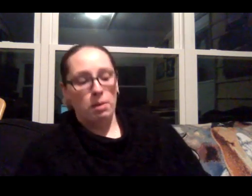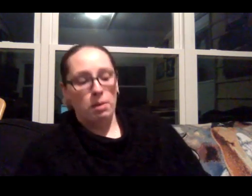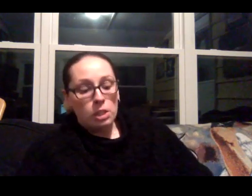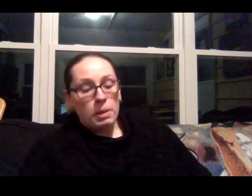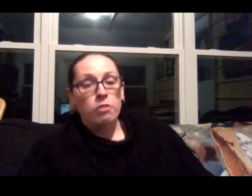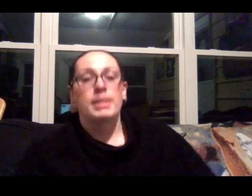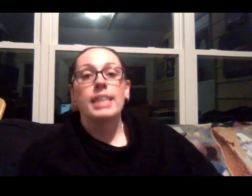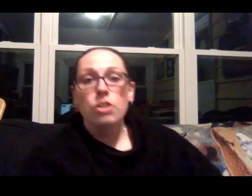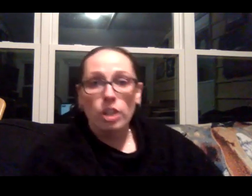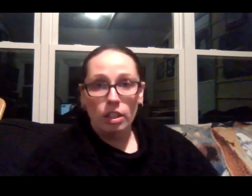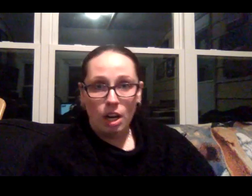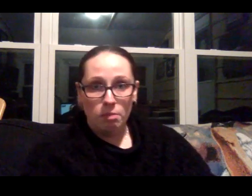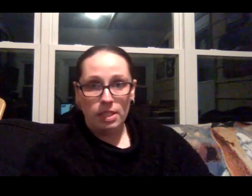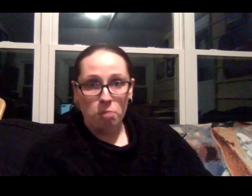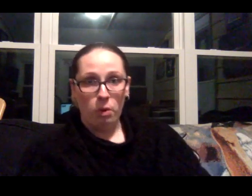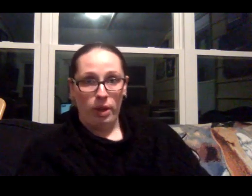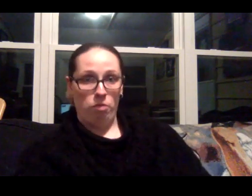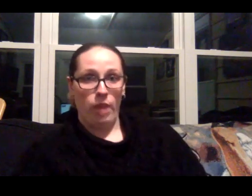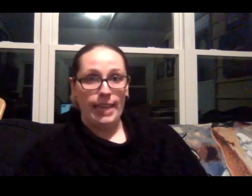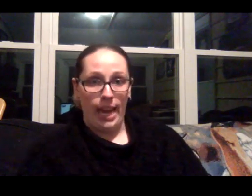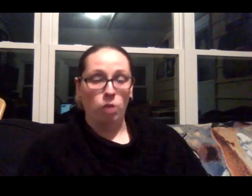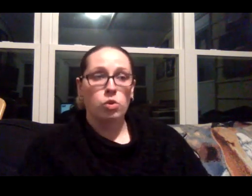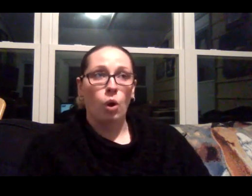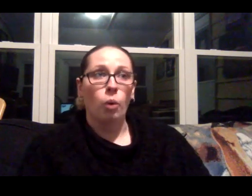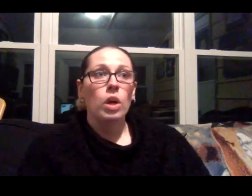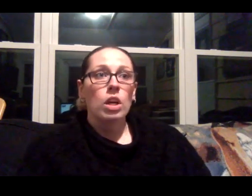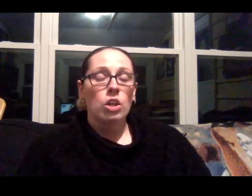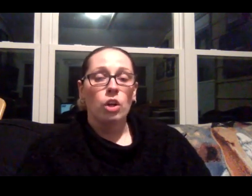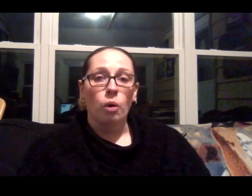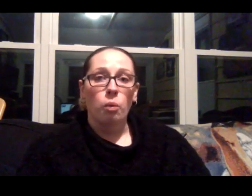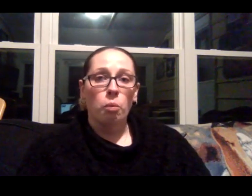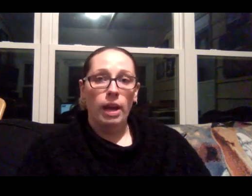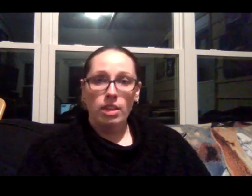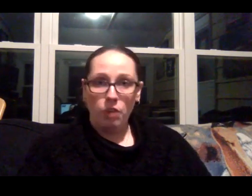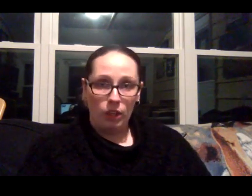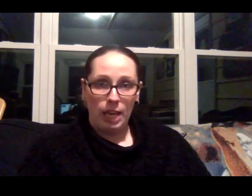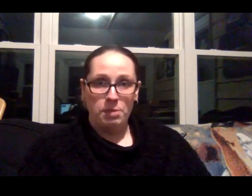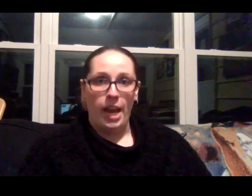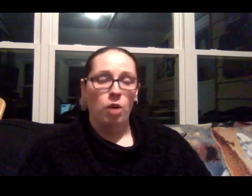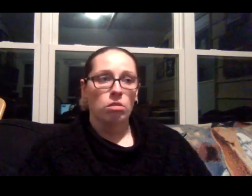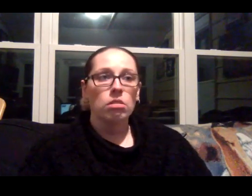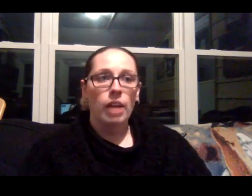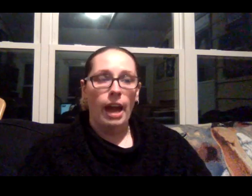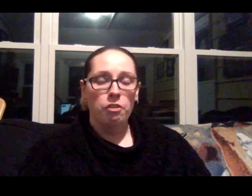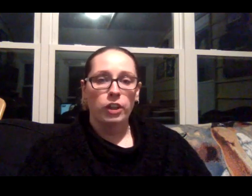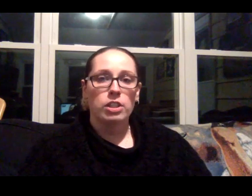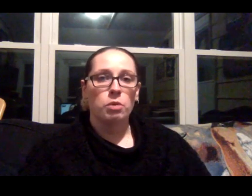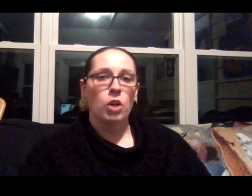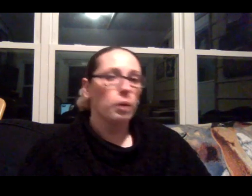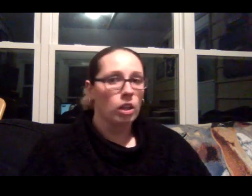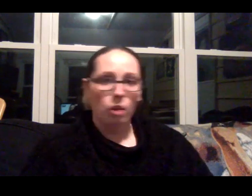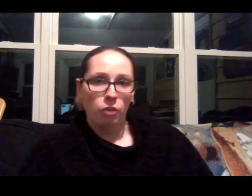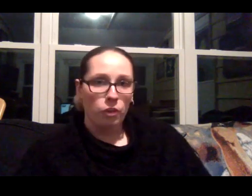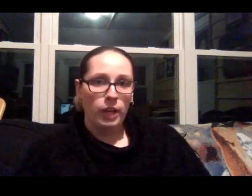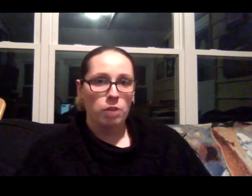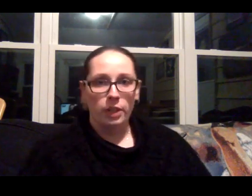I'm going to speak from a teacher standpoint right now. So, you know, when this all came down, at first it was,